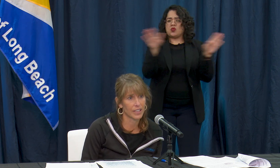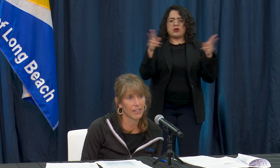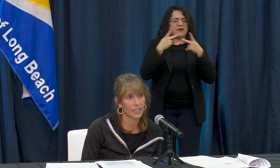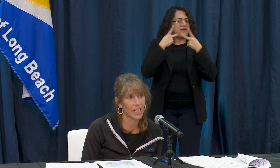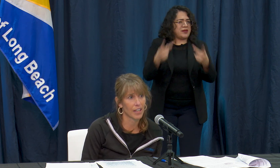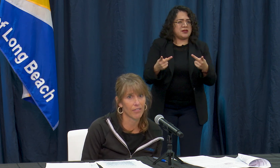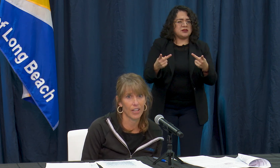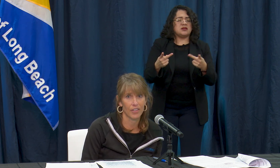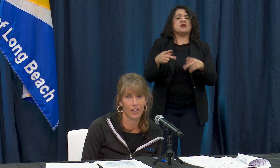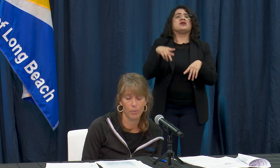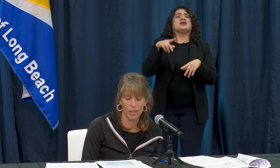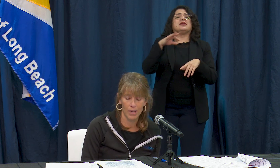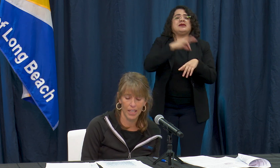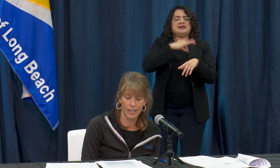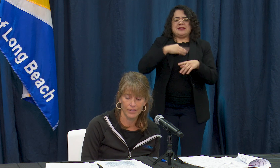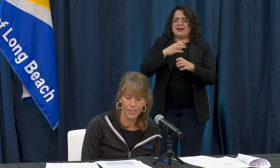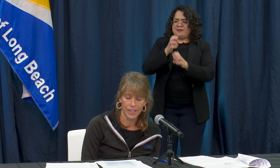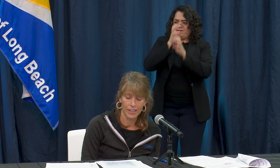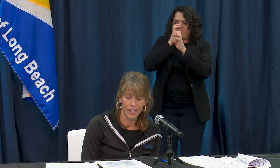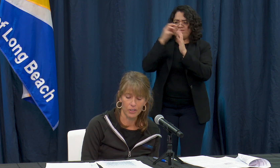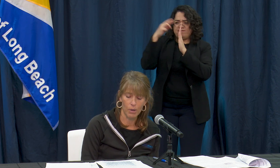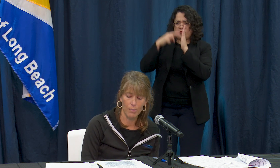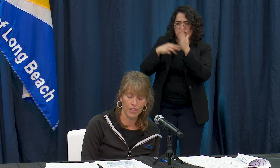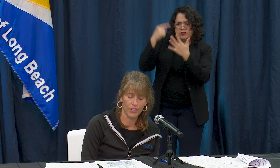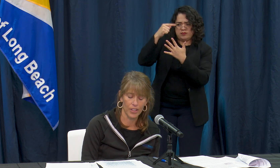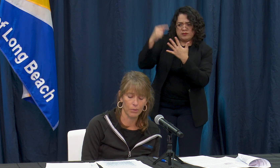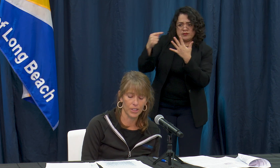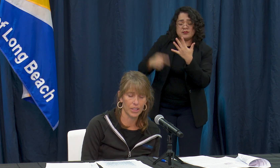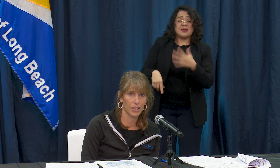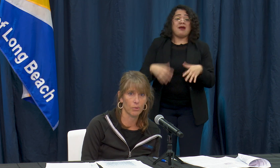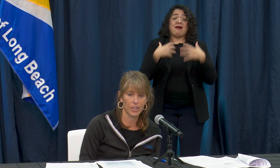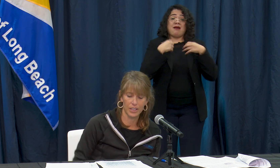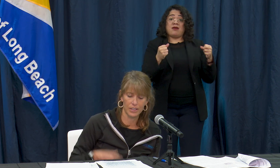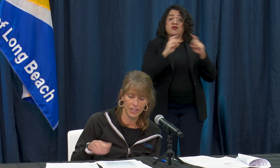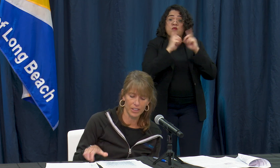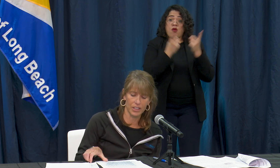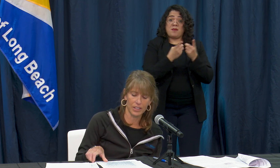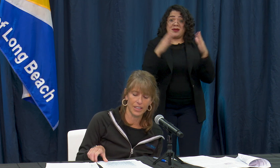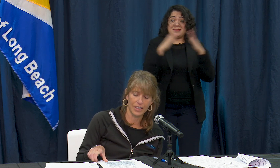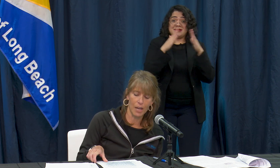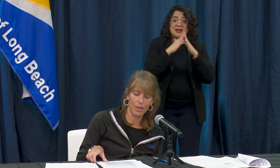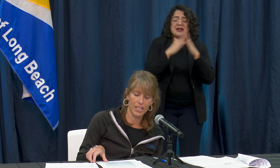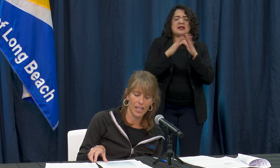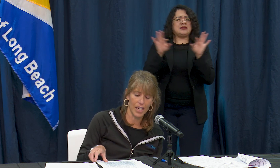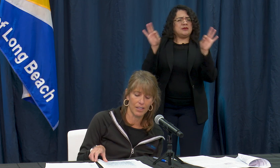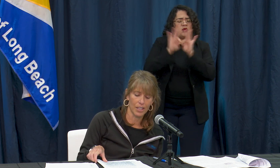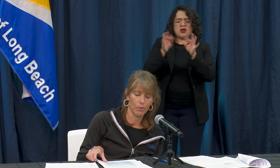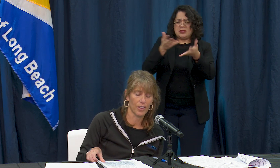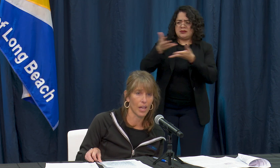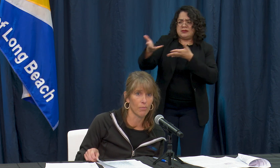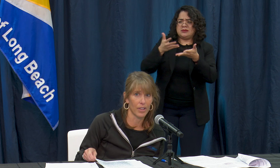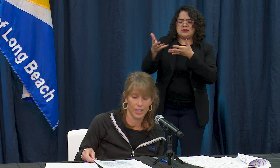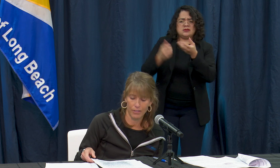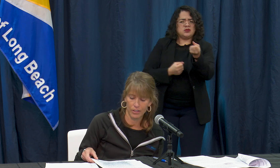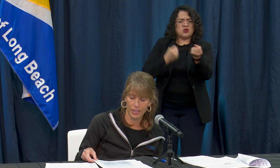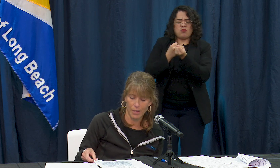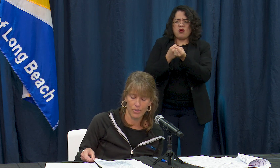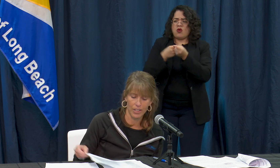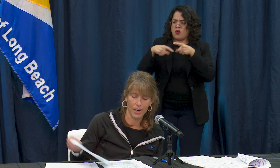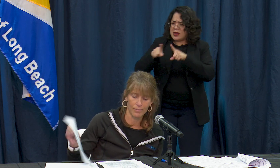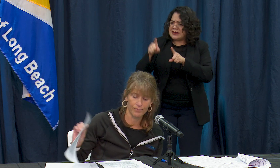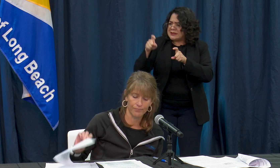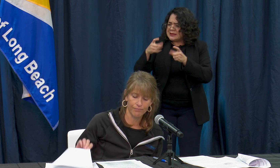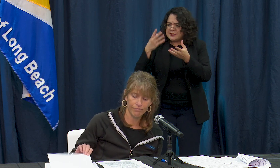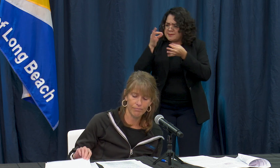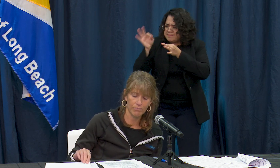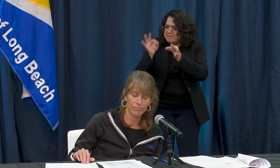appreciate every sacrifice that is being made. The health department and the city will continue to work diligently side by side with them in the difficult times